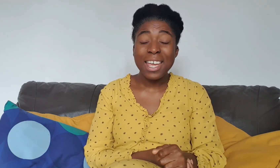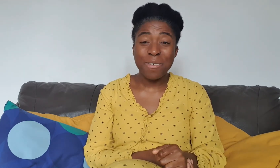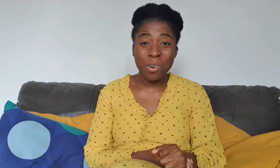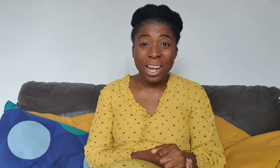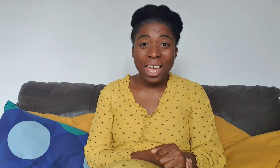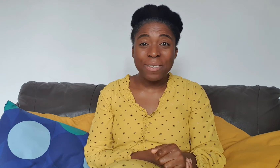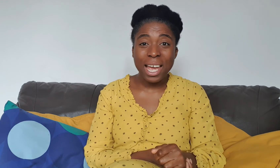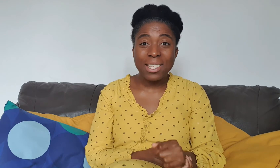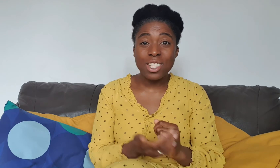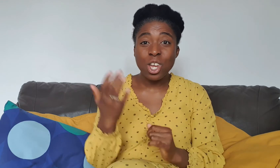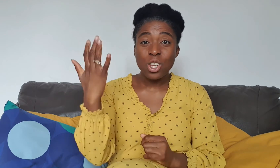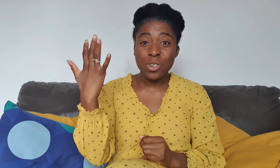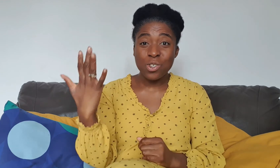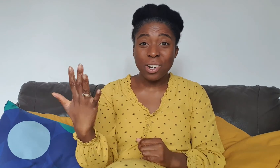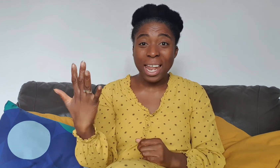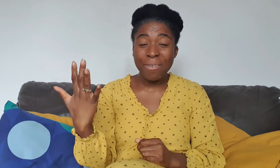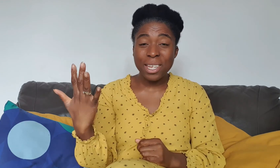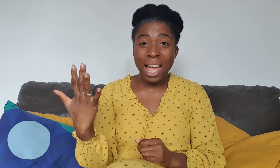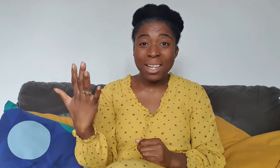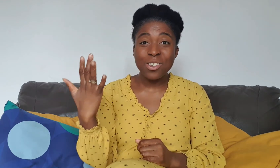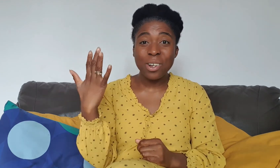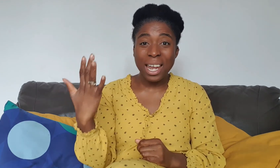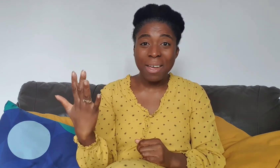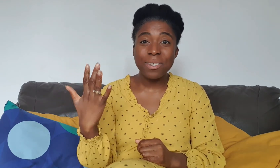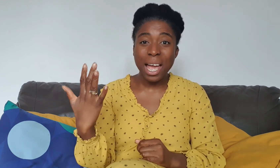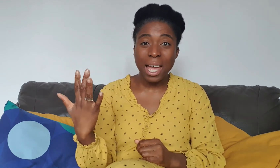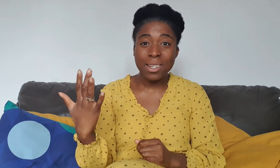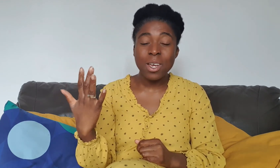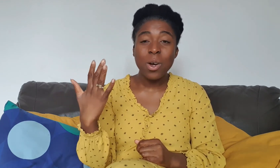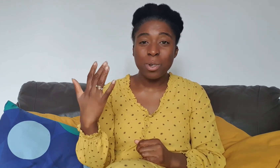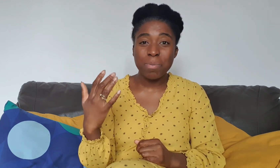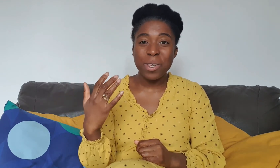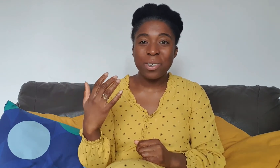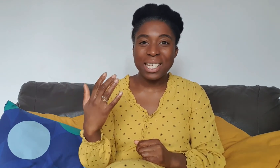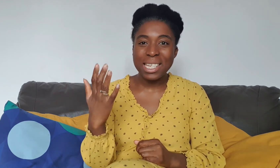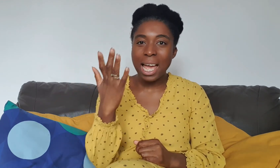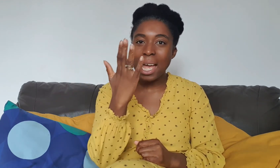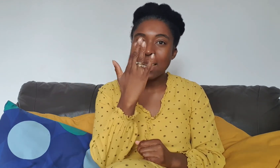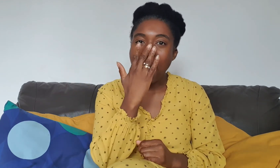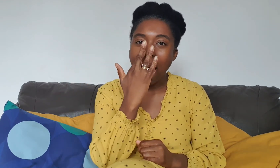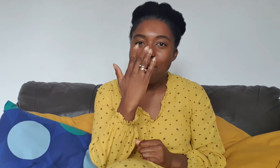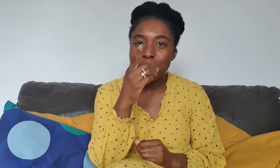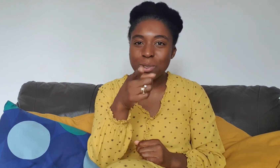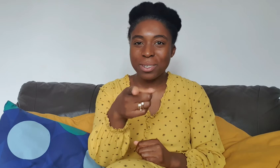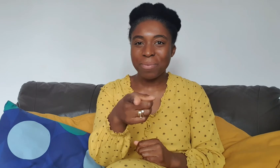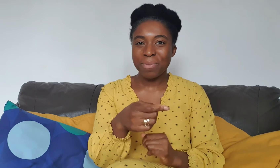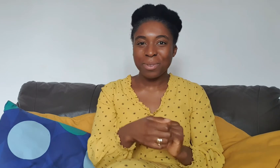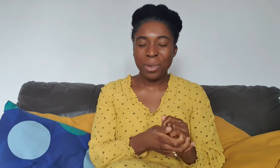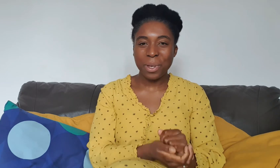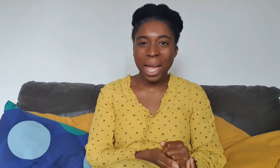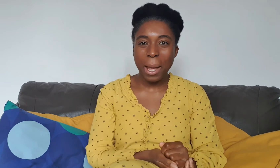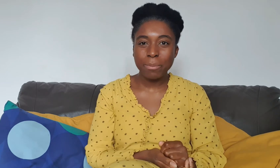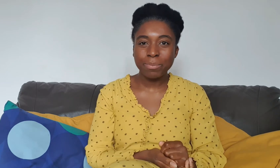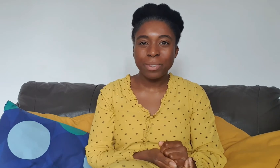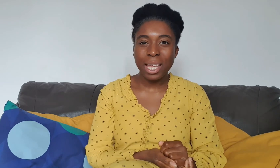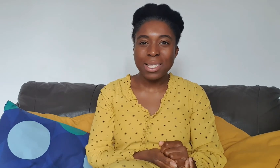you're left-handed, use your left hand. Your left hand would be your lead hand. Okay, that's